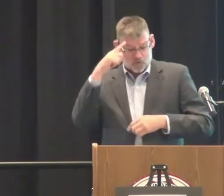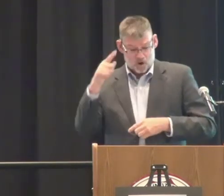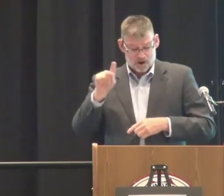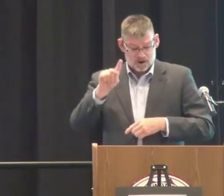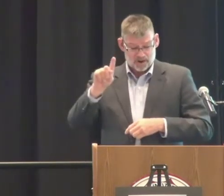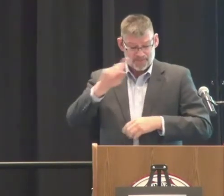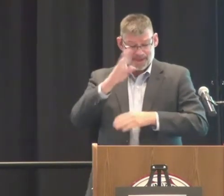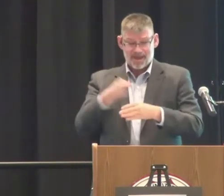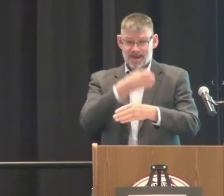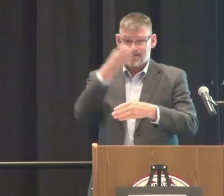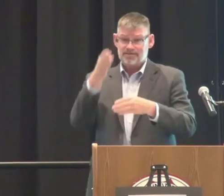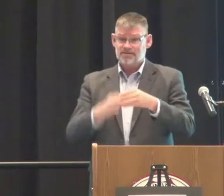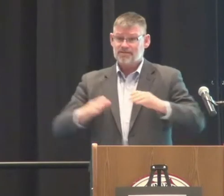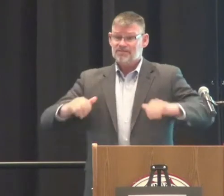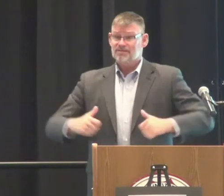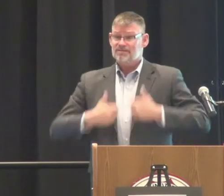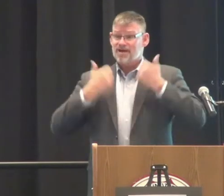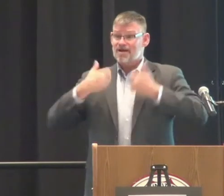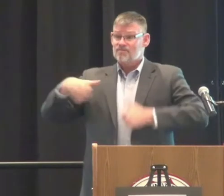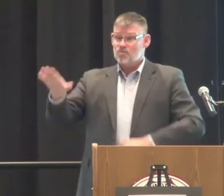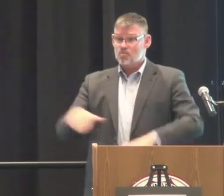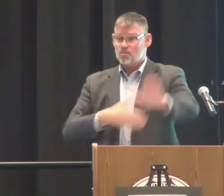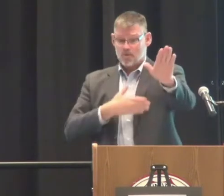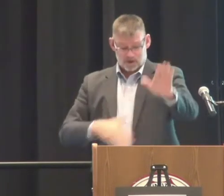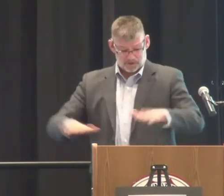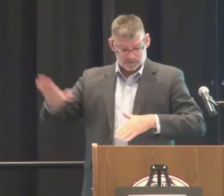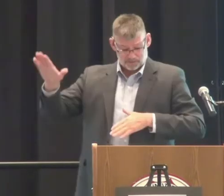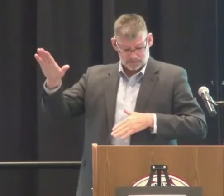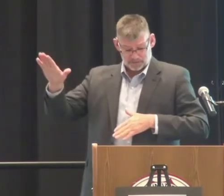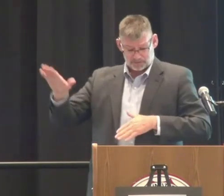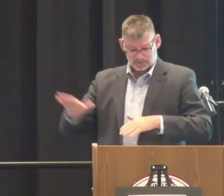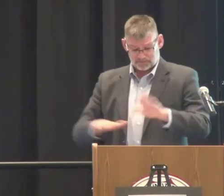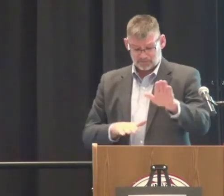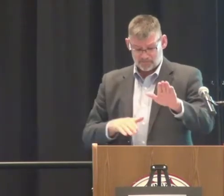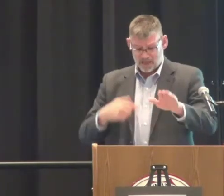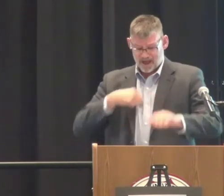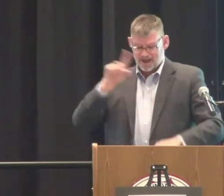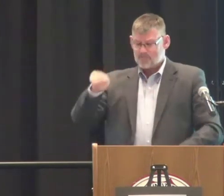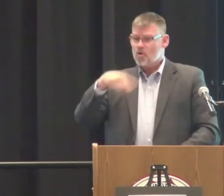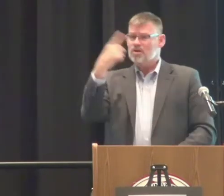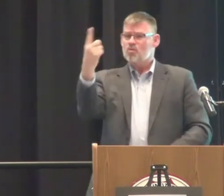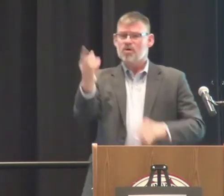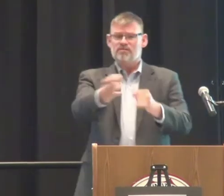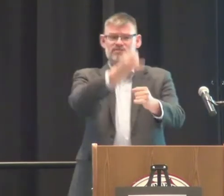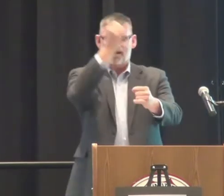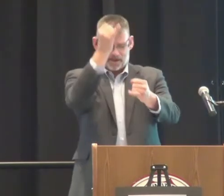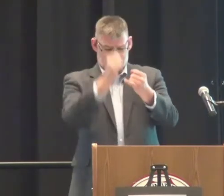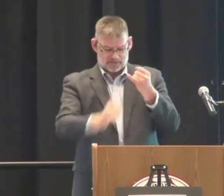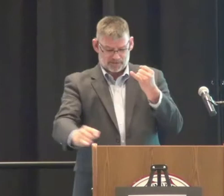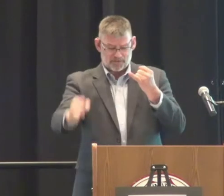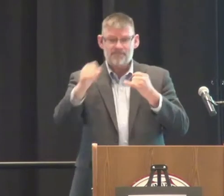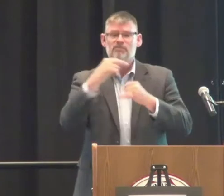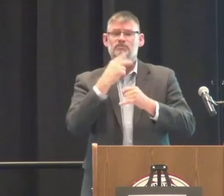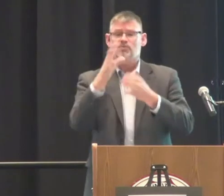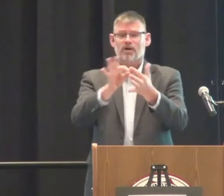live. For at the end of life's walk, I have but one final choice: